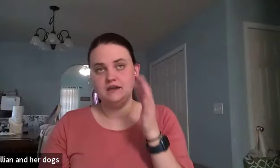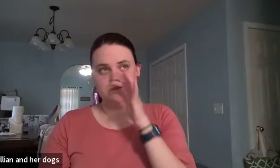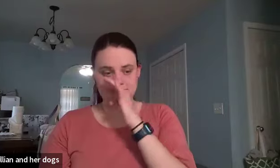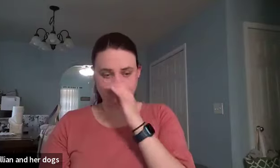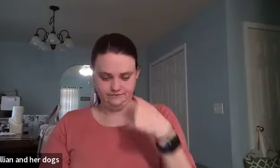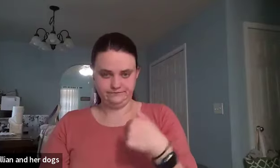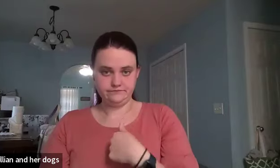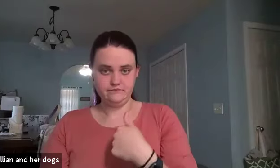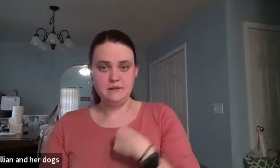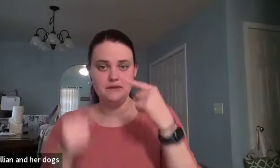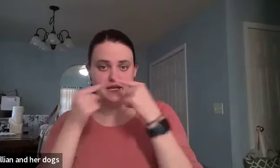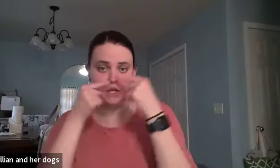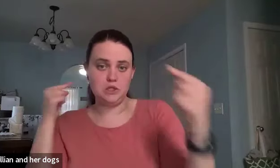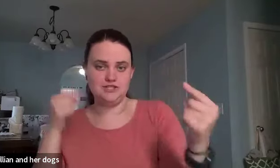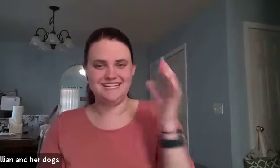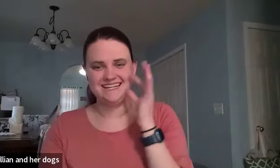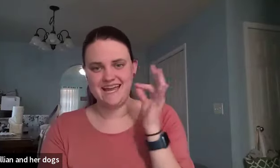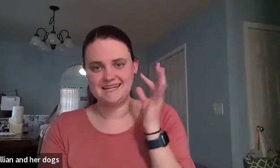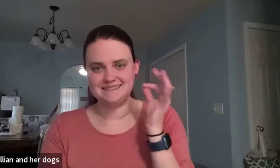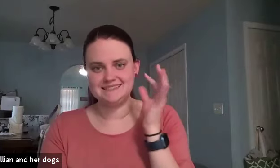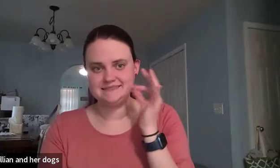like, me allergic cats.